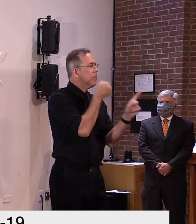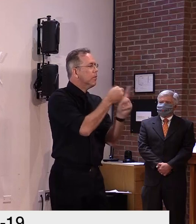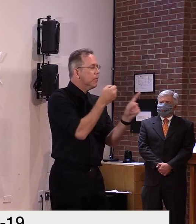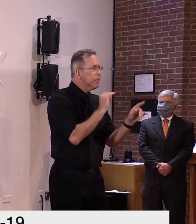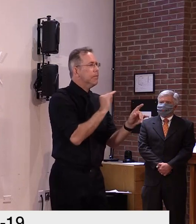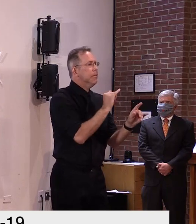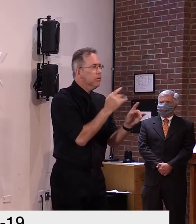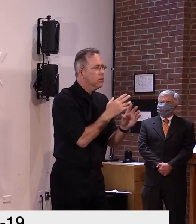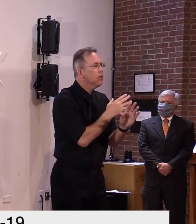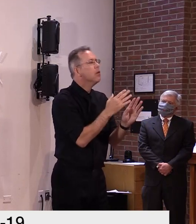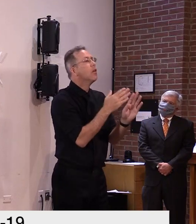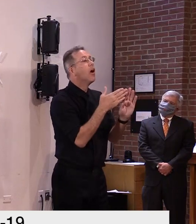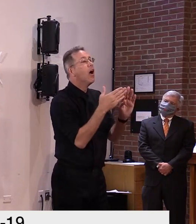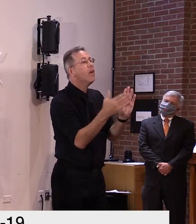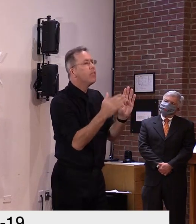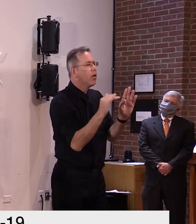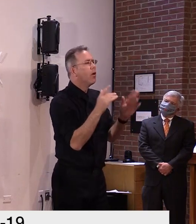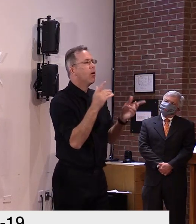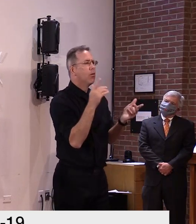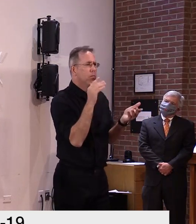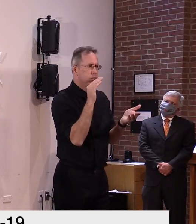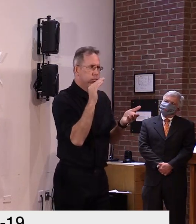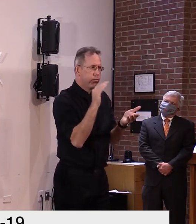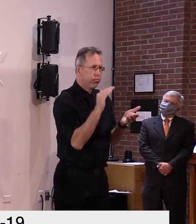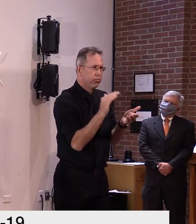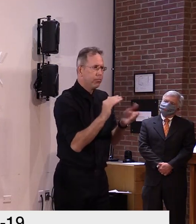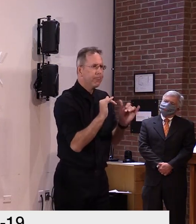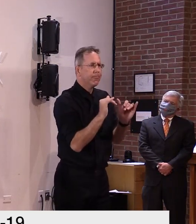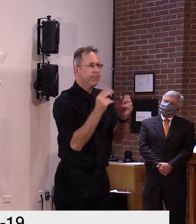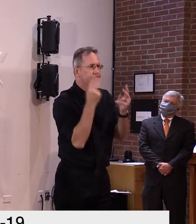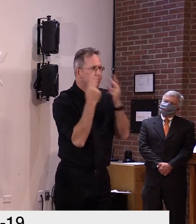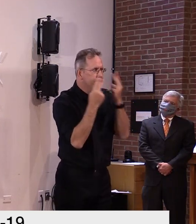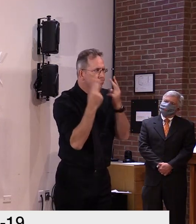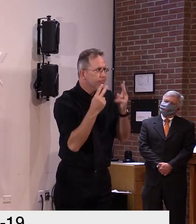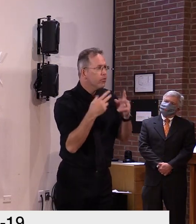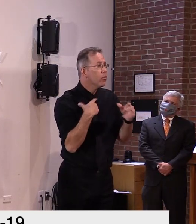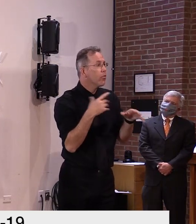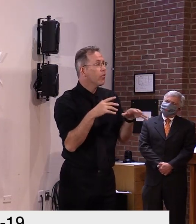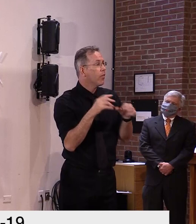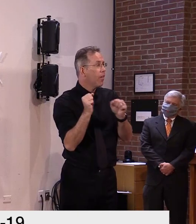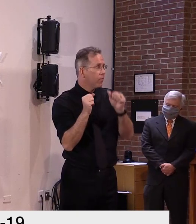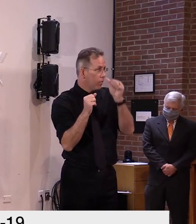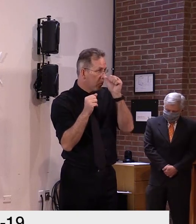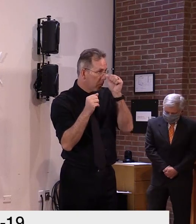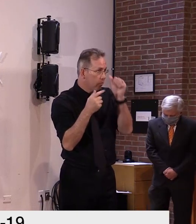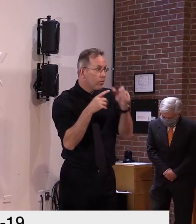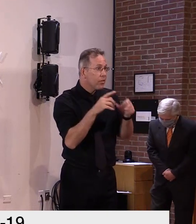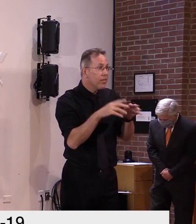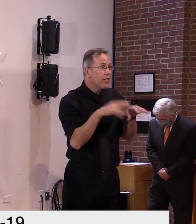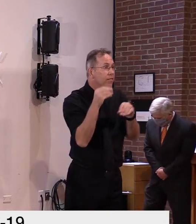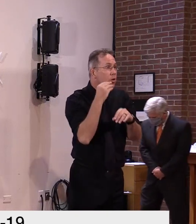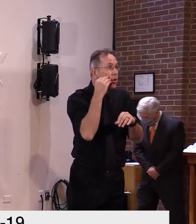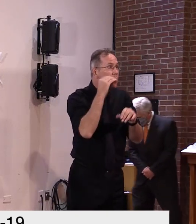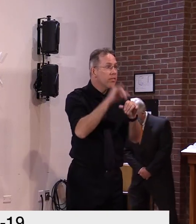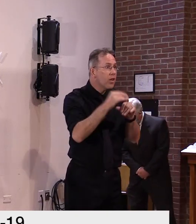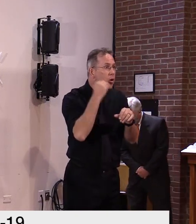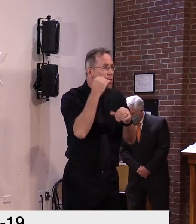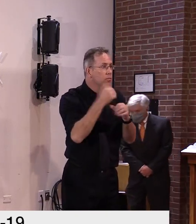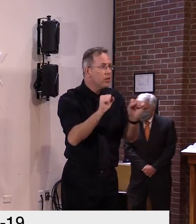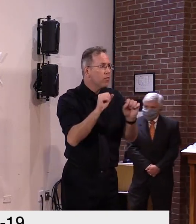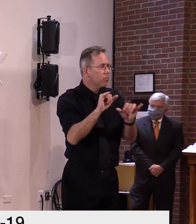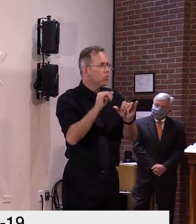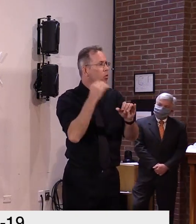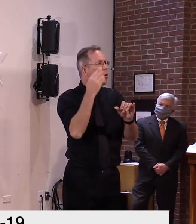time. And at, as we came out of that, and as the governor started opening the spigot, we were